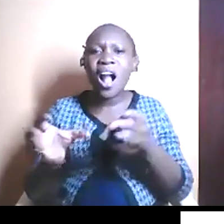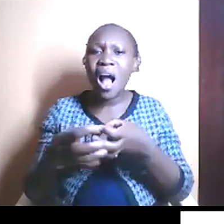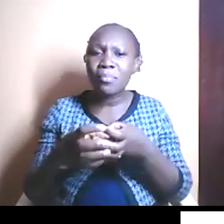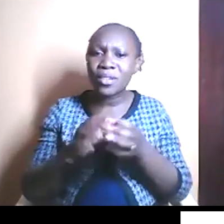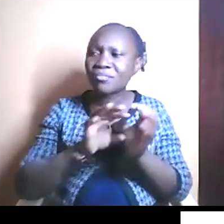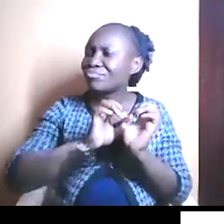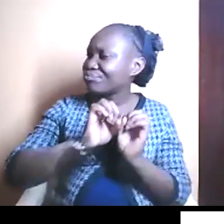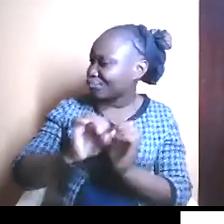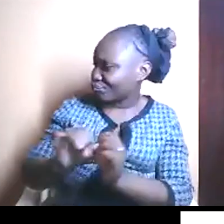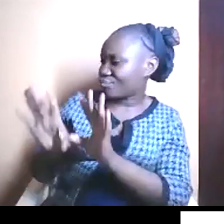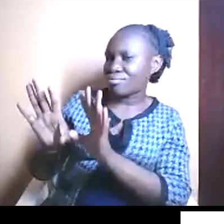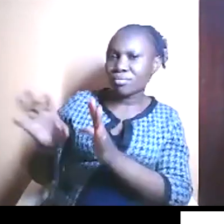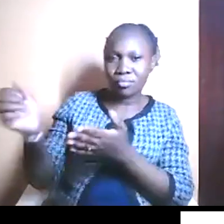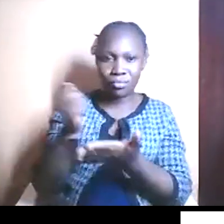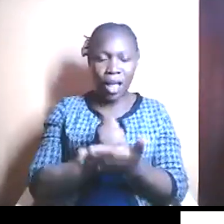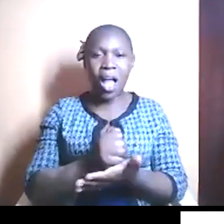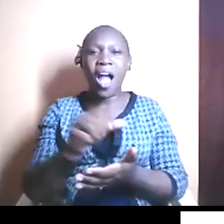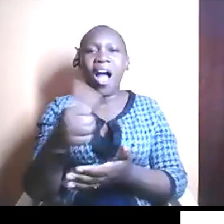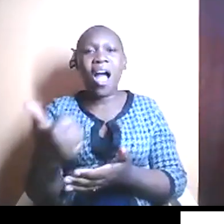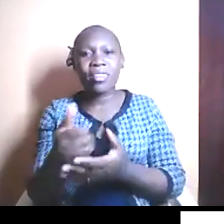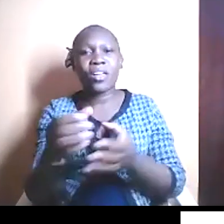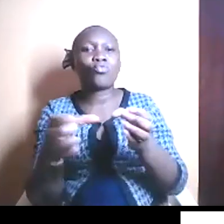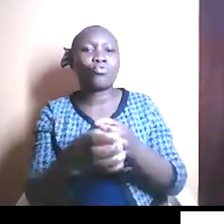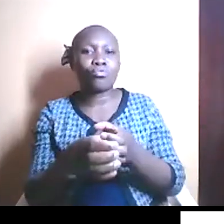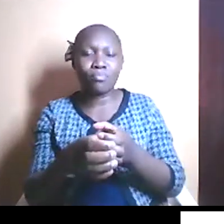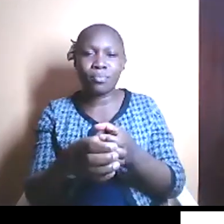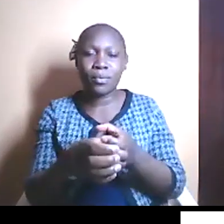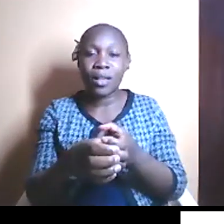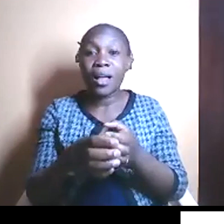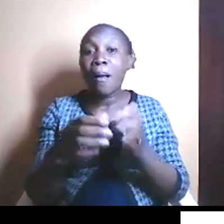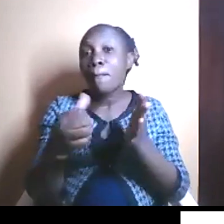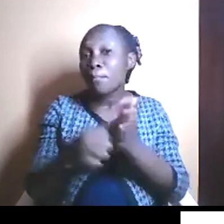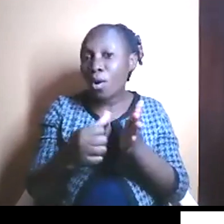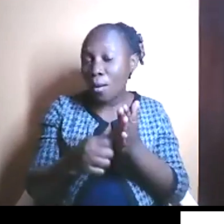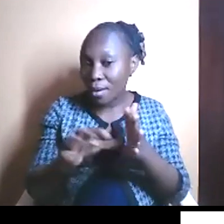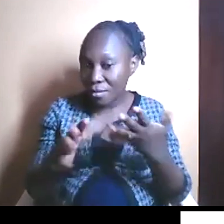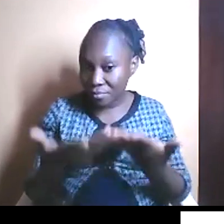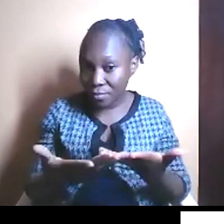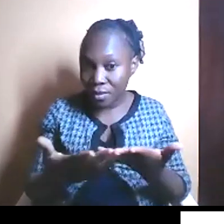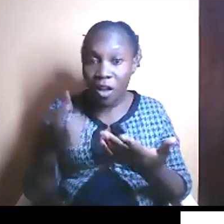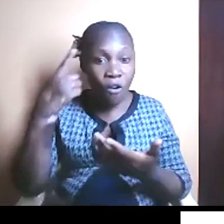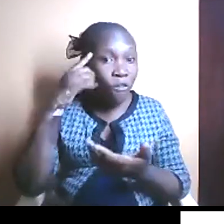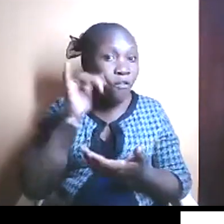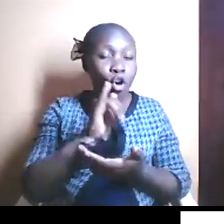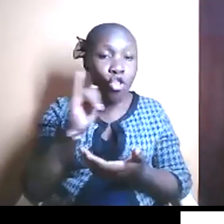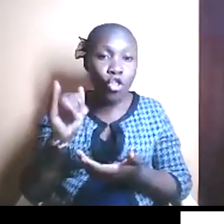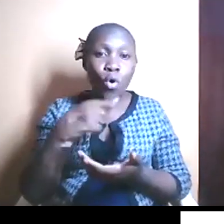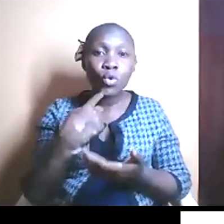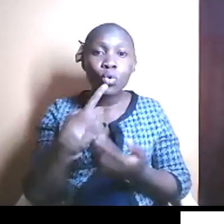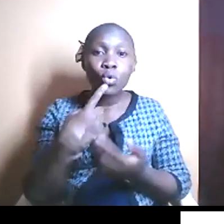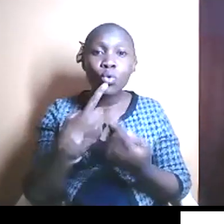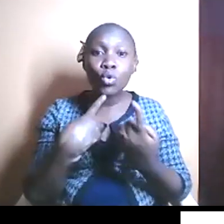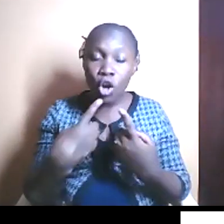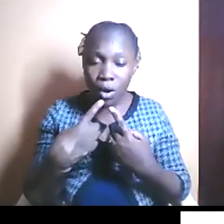interns and bring in a new group of interns. The problem with those who spoke up is that they were in trouble. They